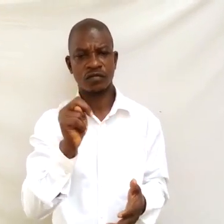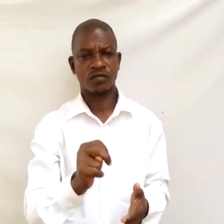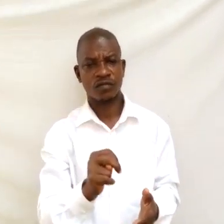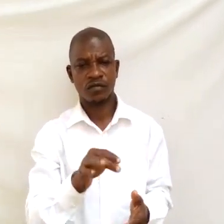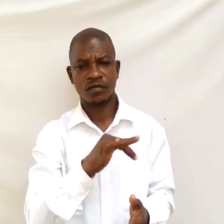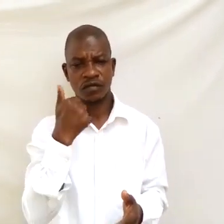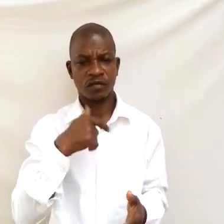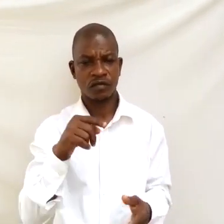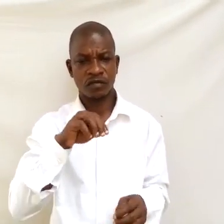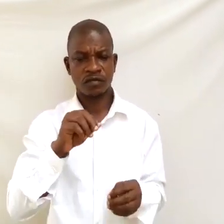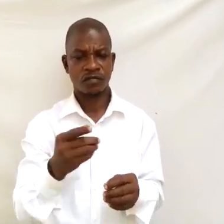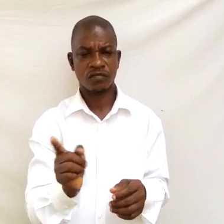anywhere in your notes.